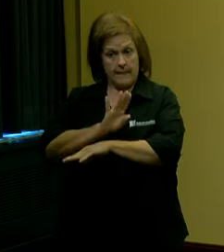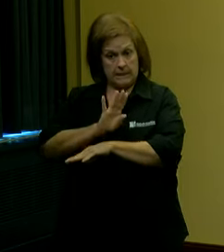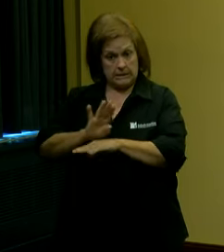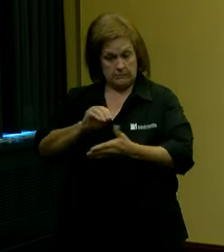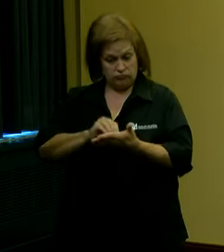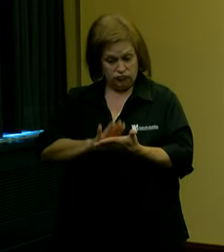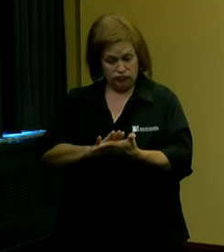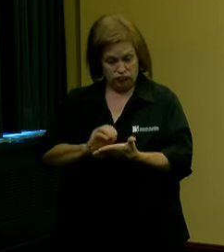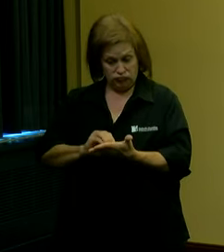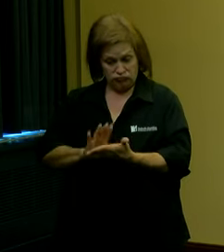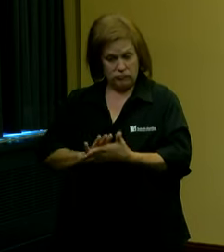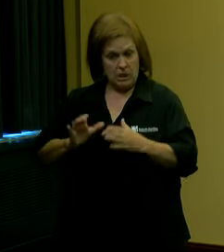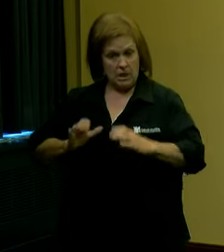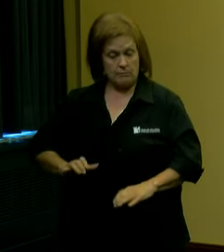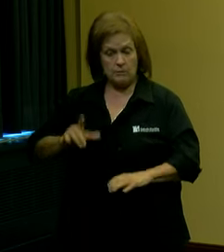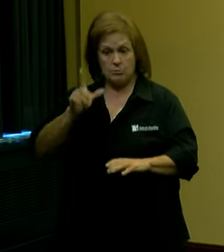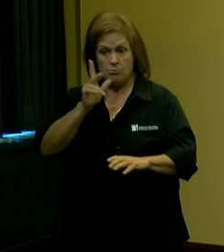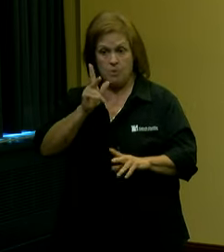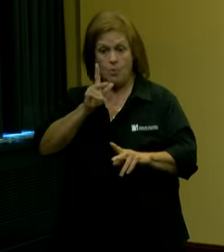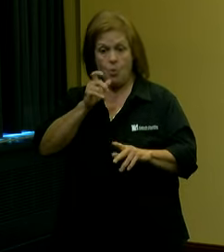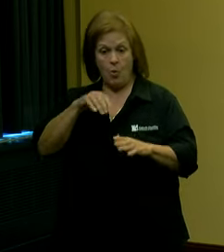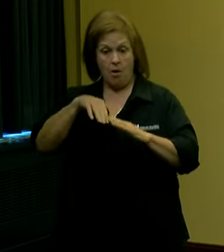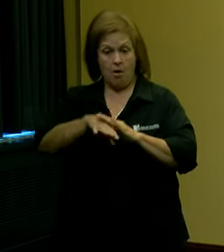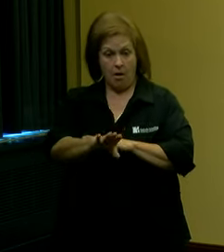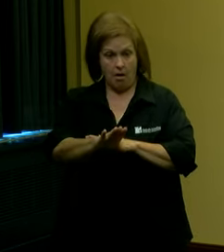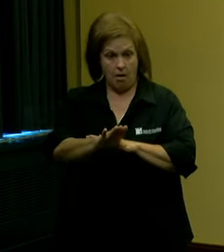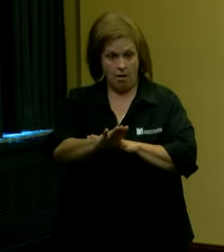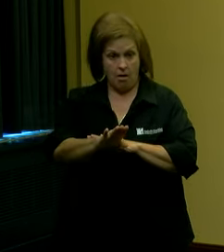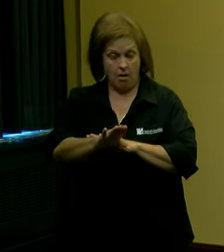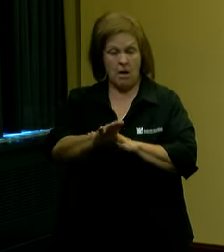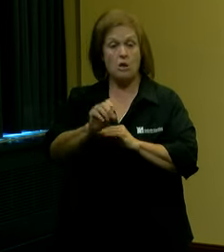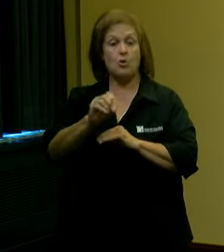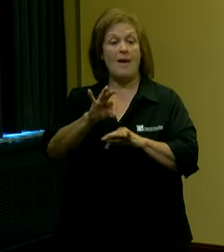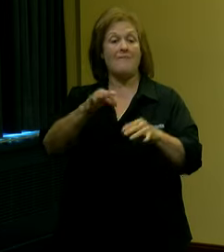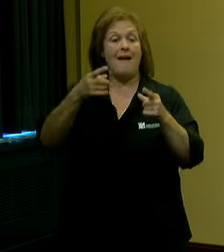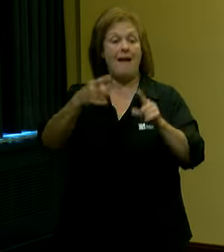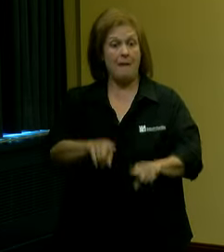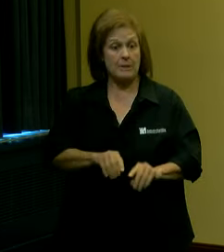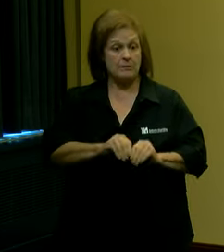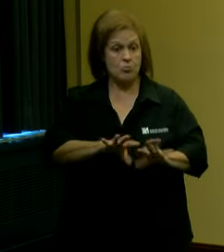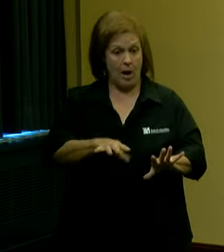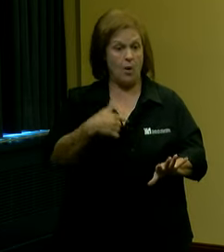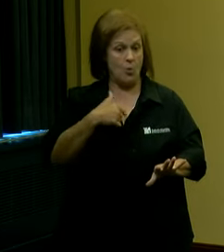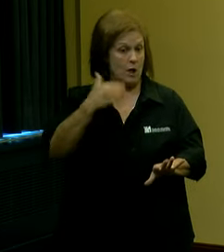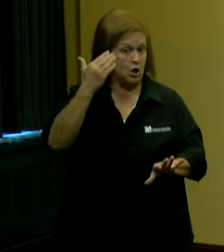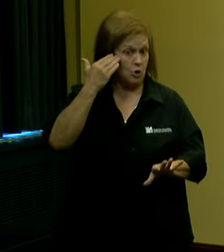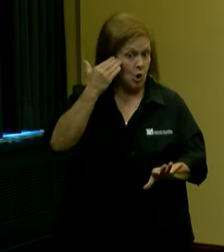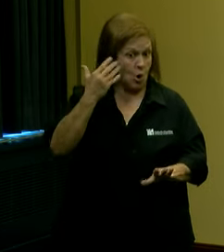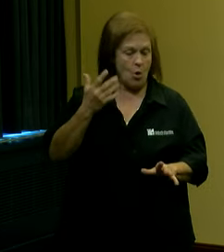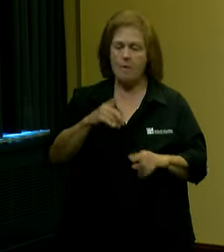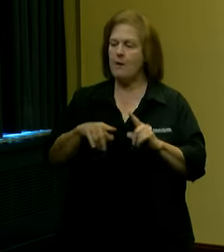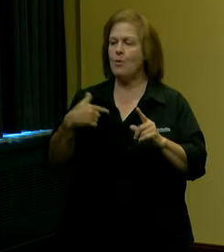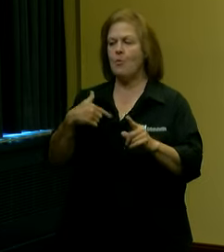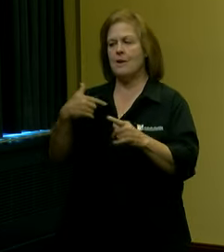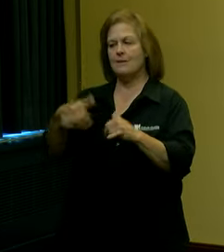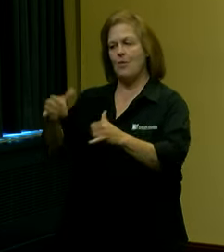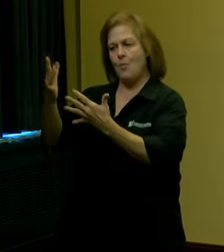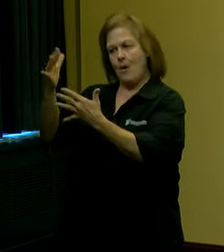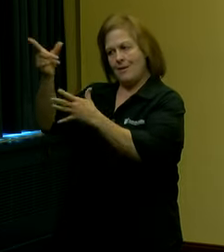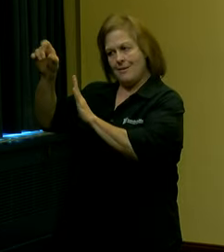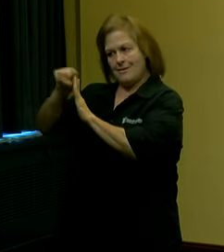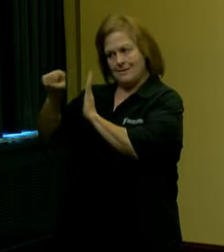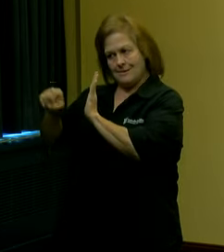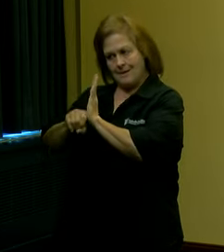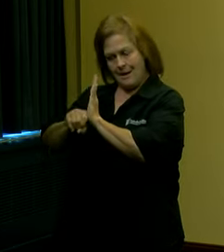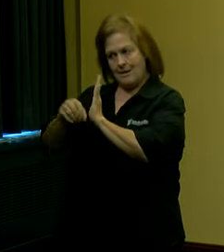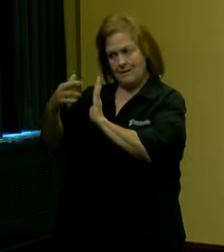log customers who come in order to assist in the contact tracing? Again, we're waiting for the state guidance, and we want to see what that looks